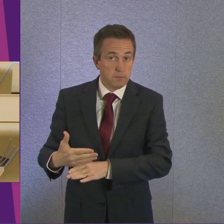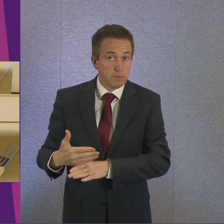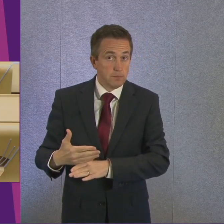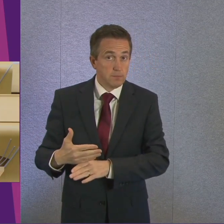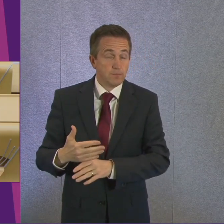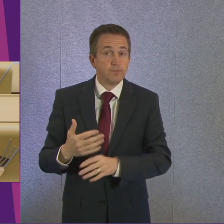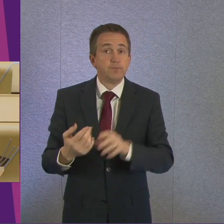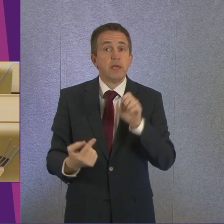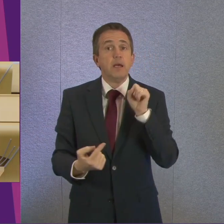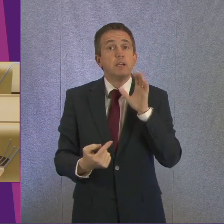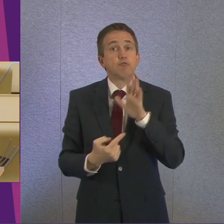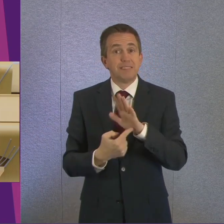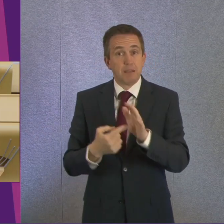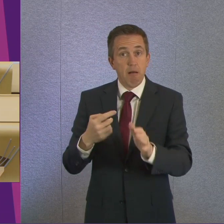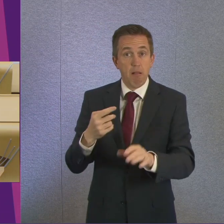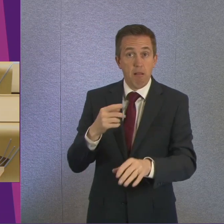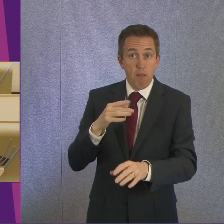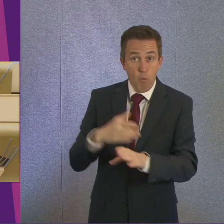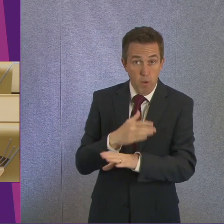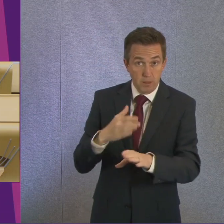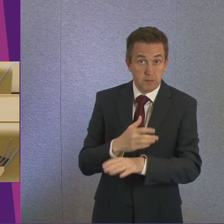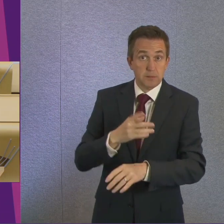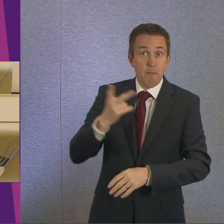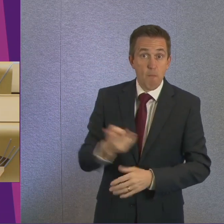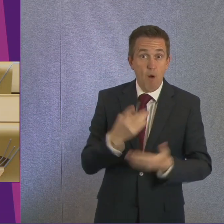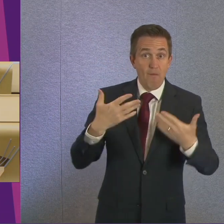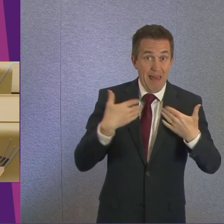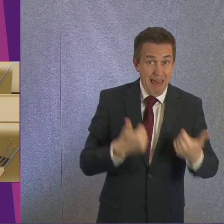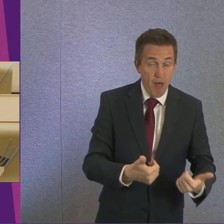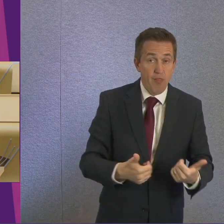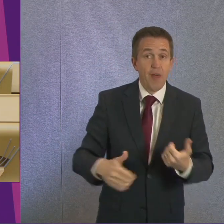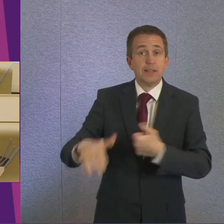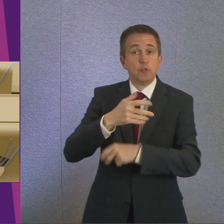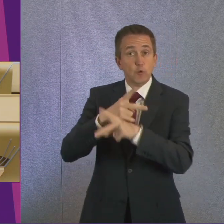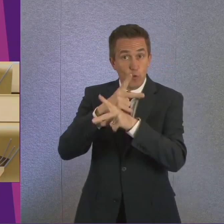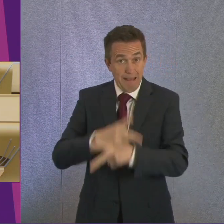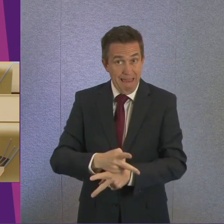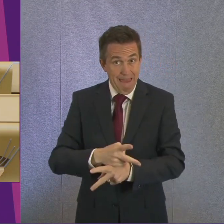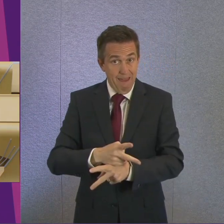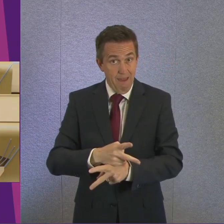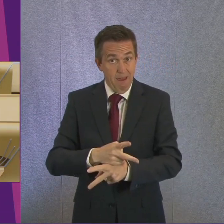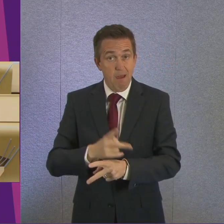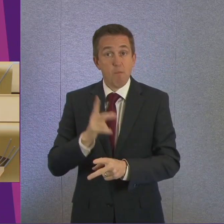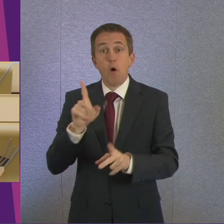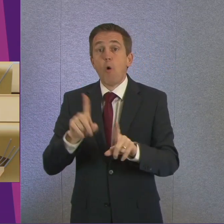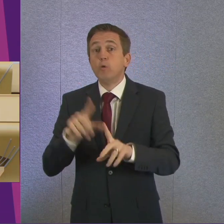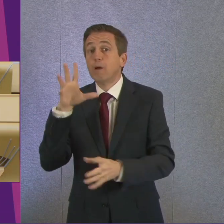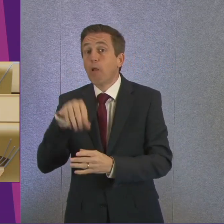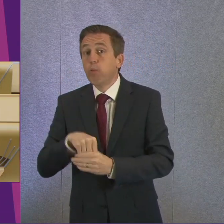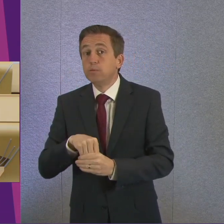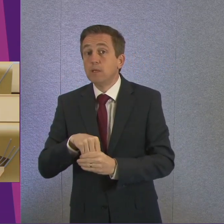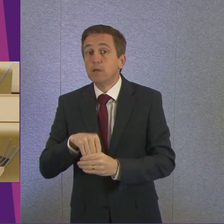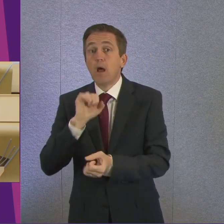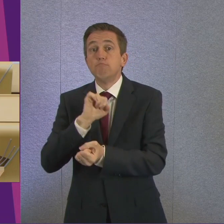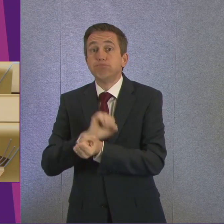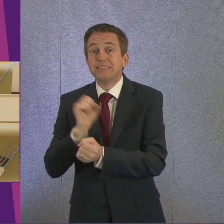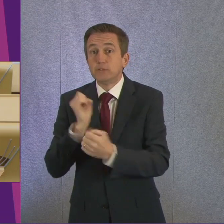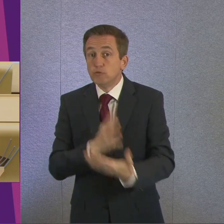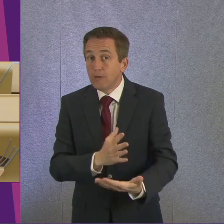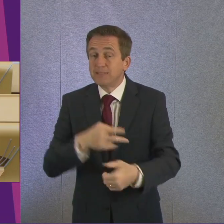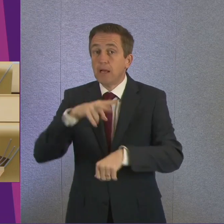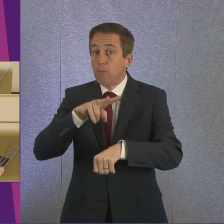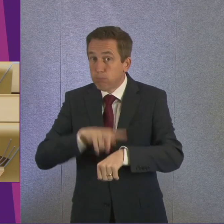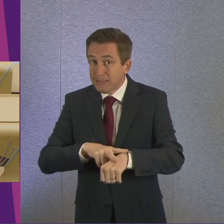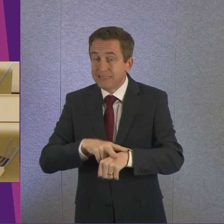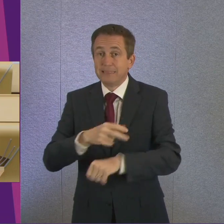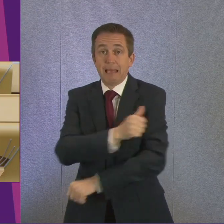critical key workers is not only in health and social care, but also extended to prison service staff, police, ambulance,